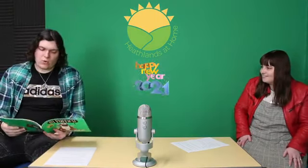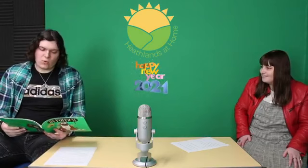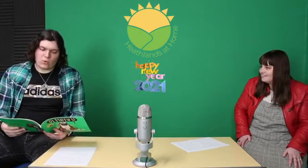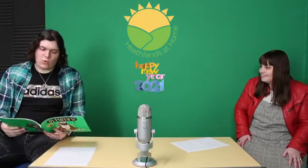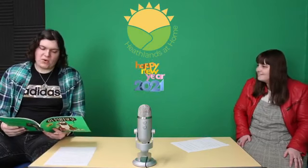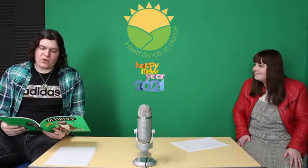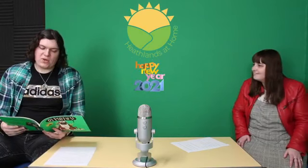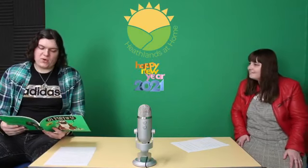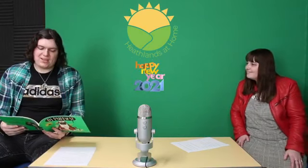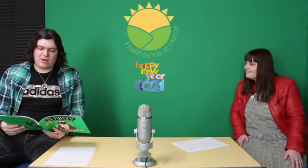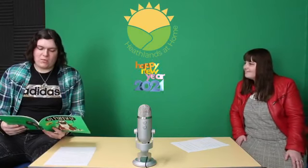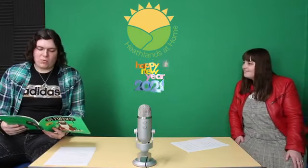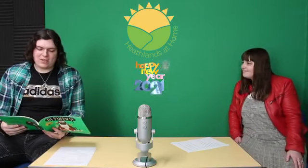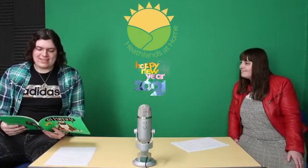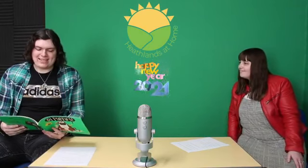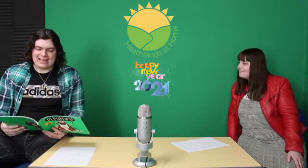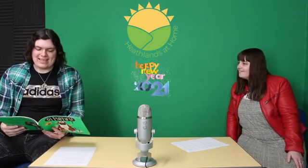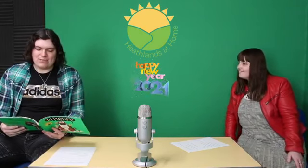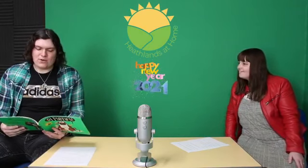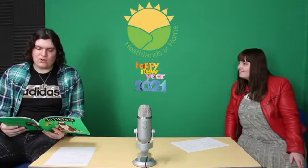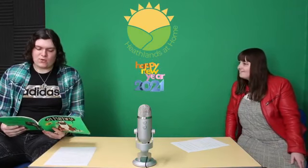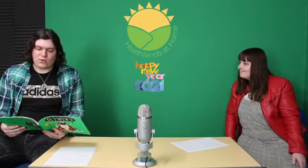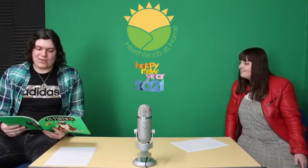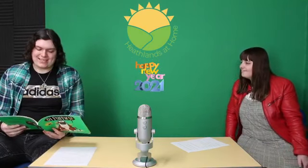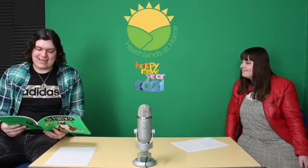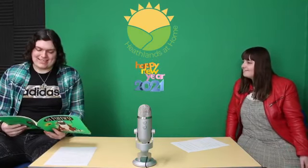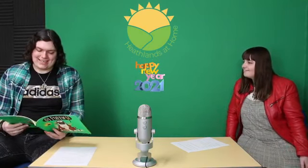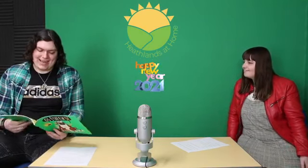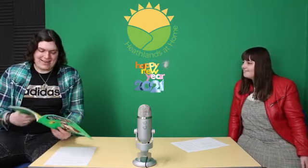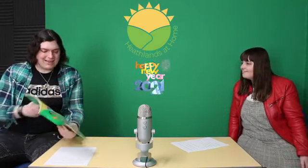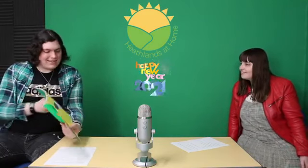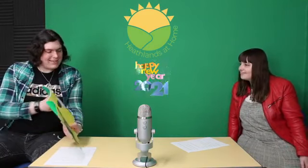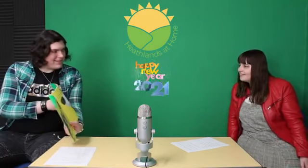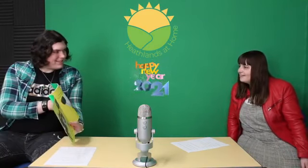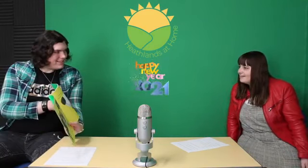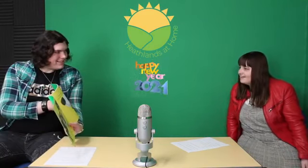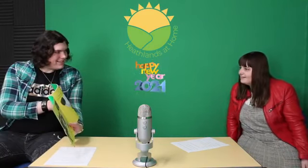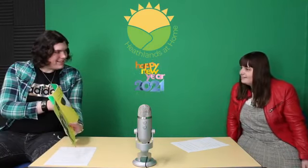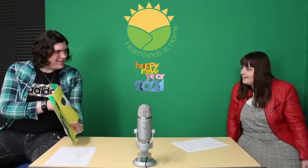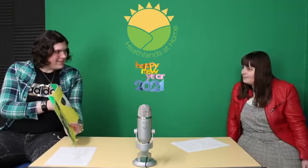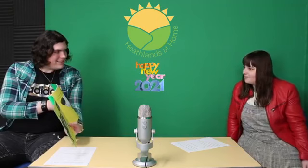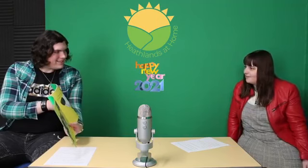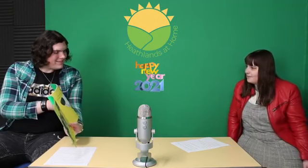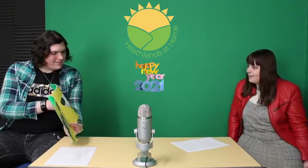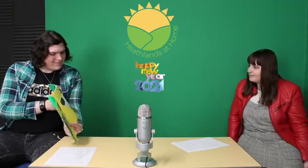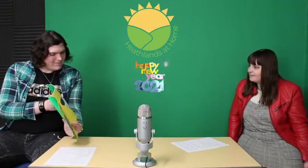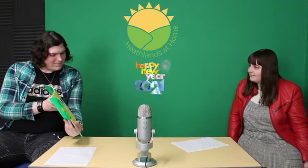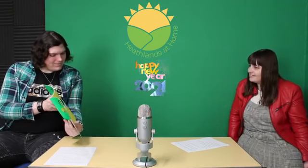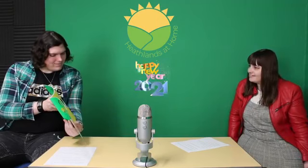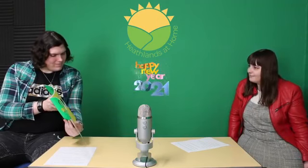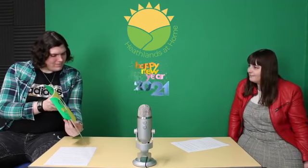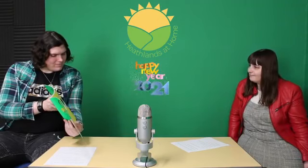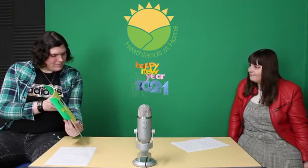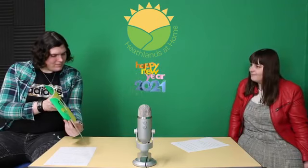Oi, oi, oi. What is that infernal noise? Asked the cat. Yes, where's all that barking and yapping coming from? Said the